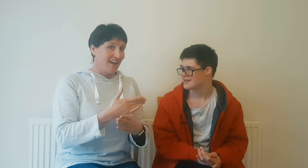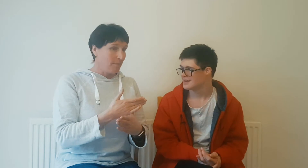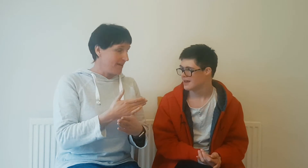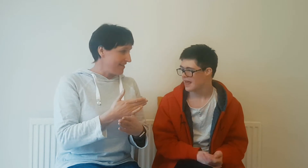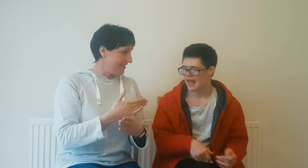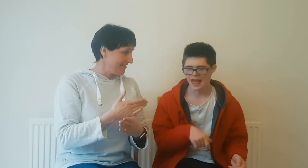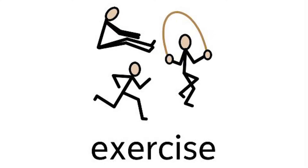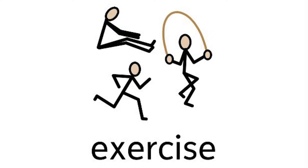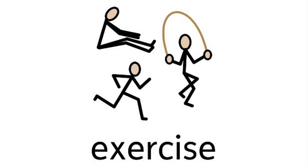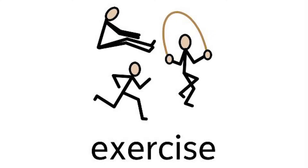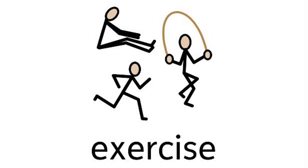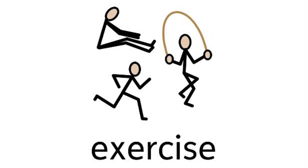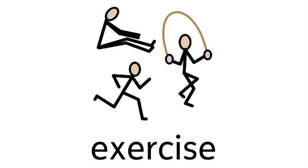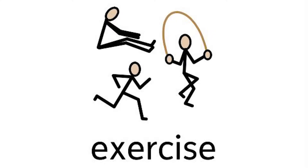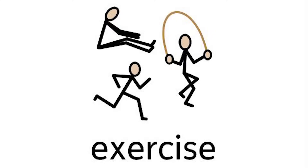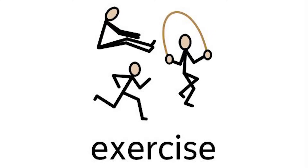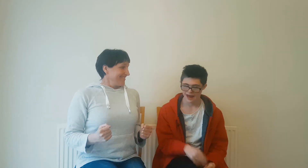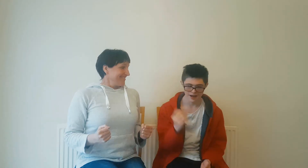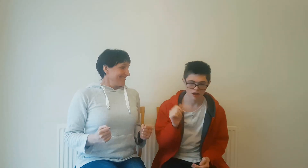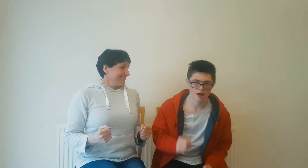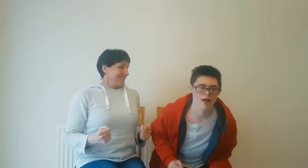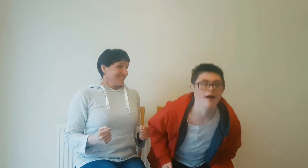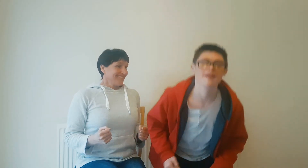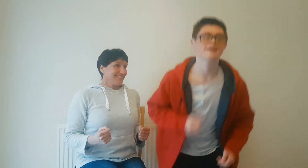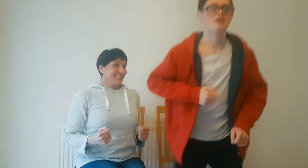happy. Exercise. Exercise.